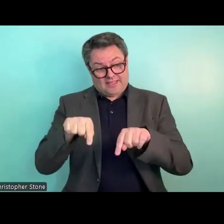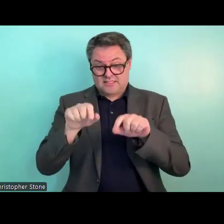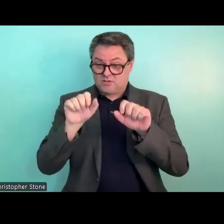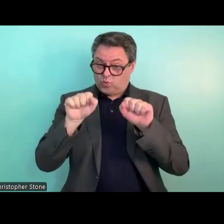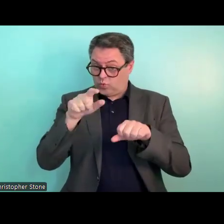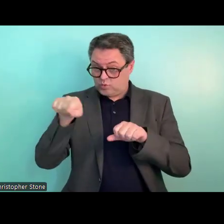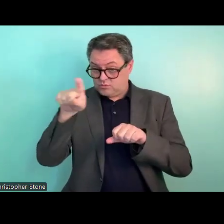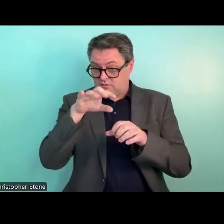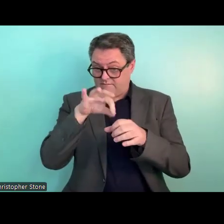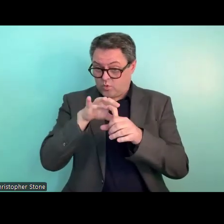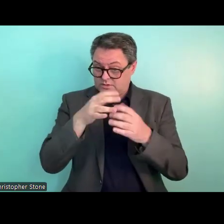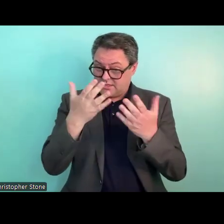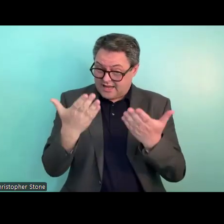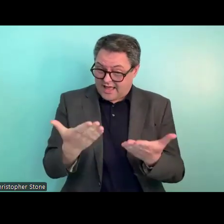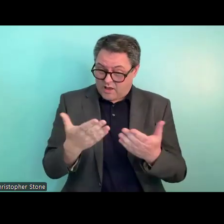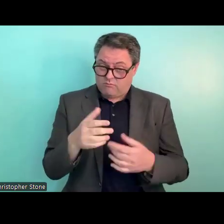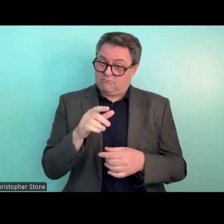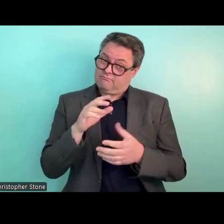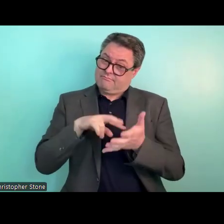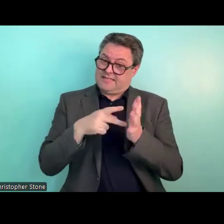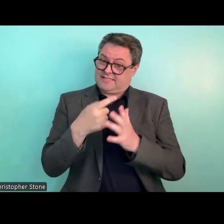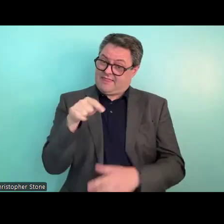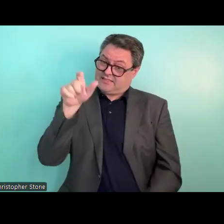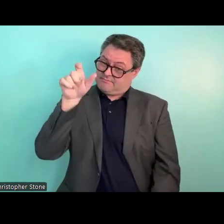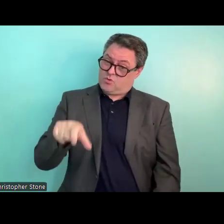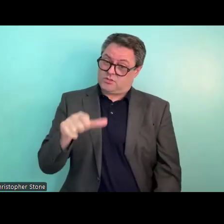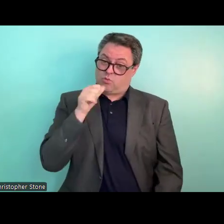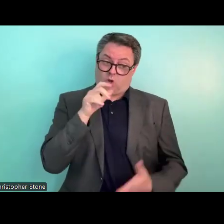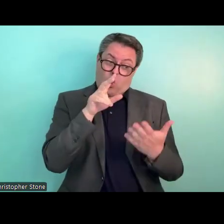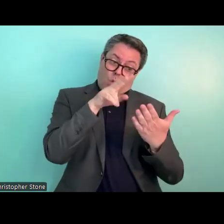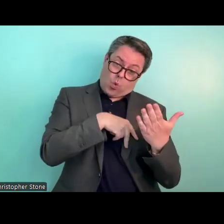themselves as a nominee, and we need one more.